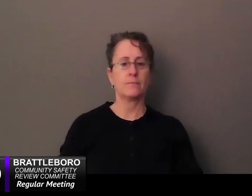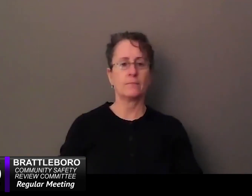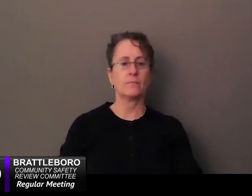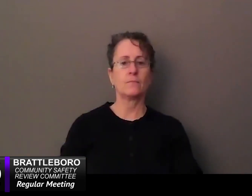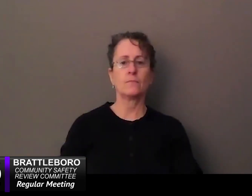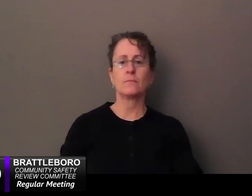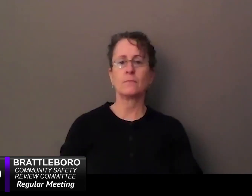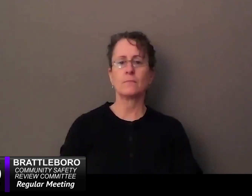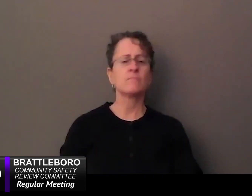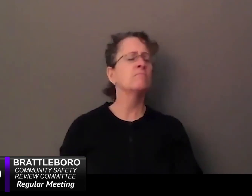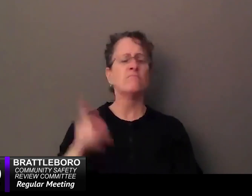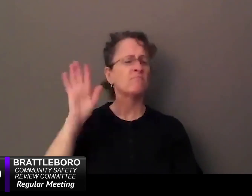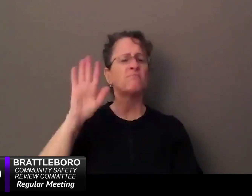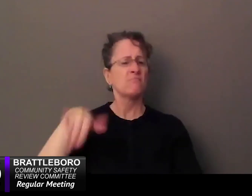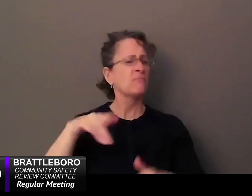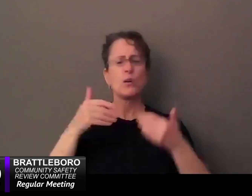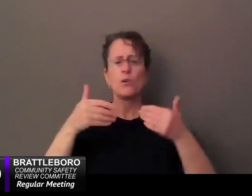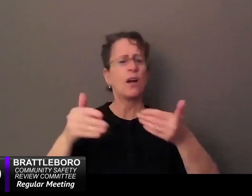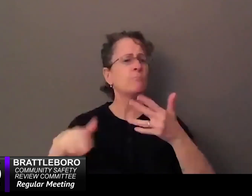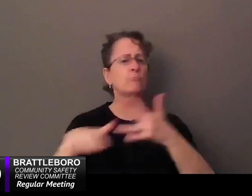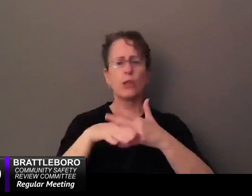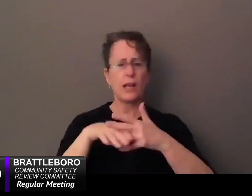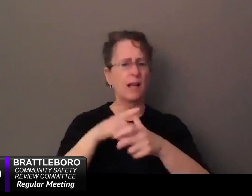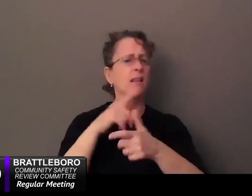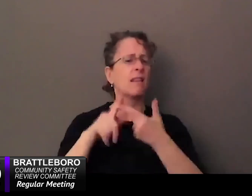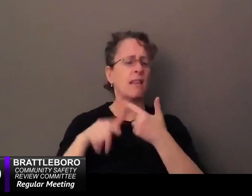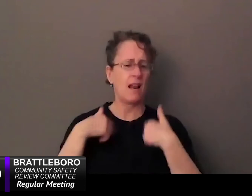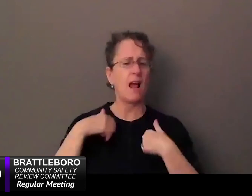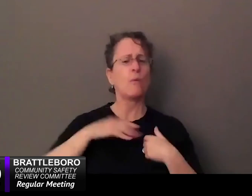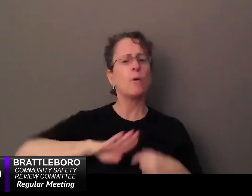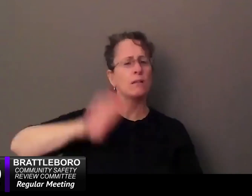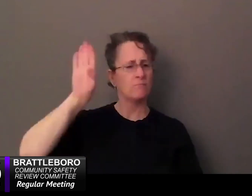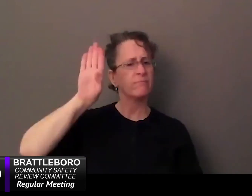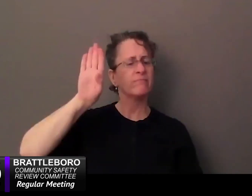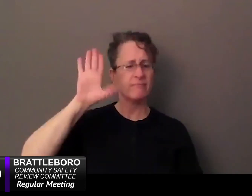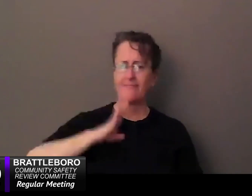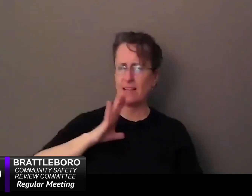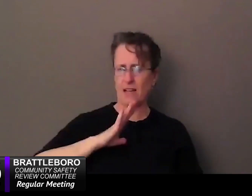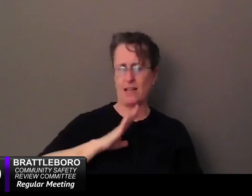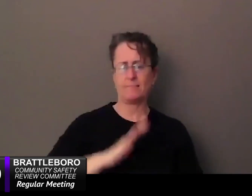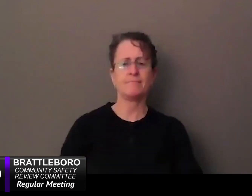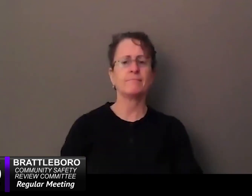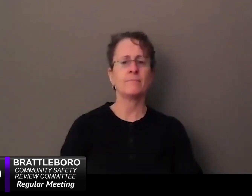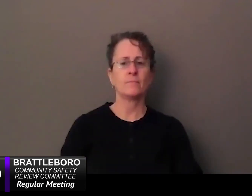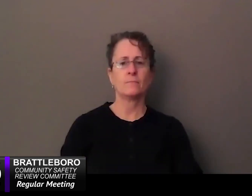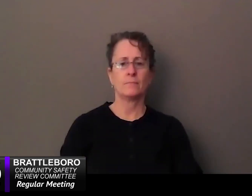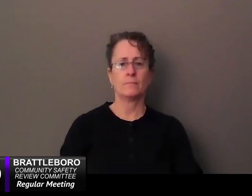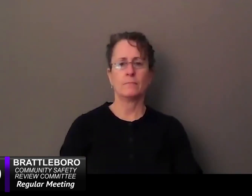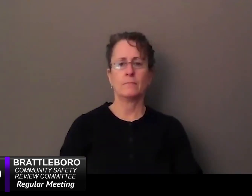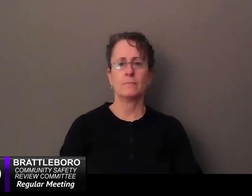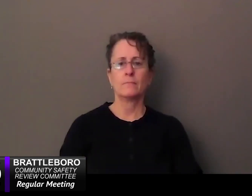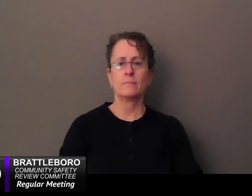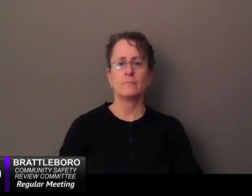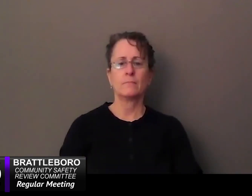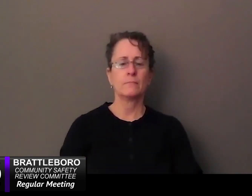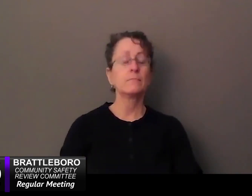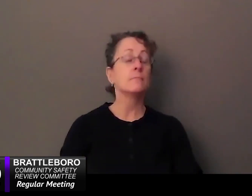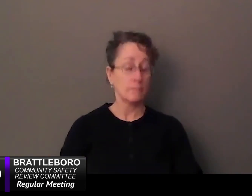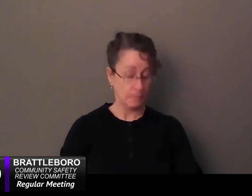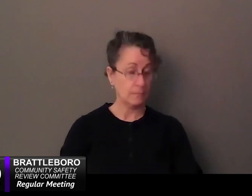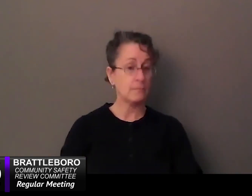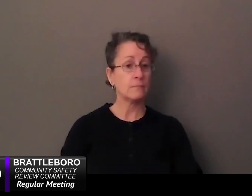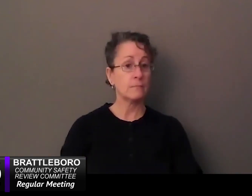my question after the break. So Are you sure? Yeah. Okay. Thank you. So yeah,